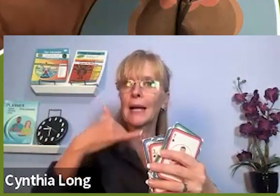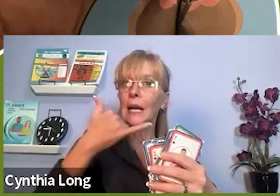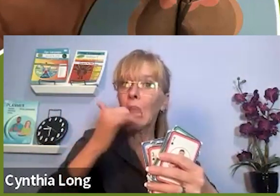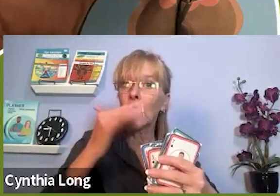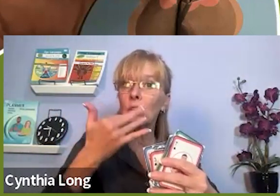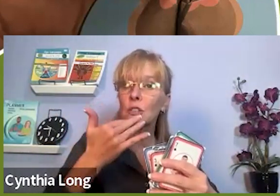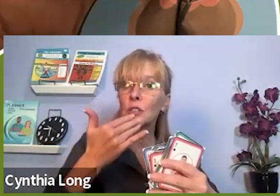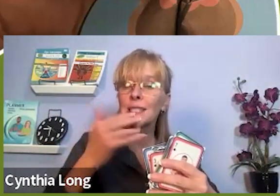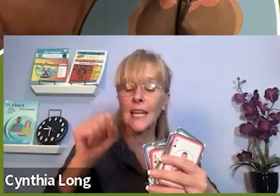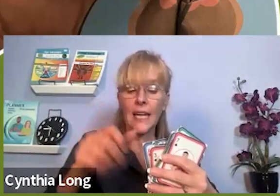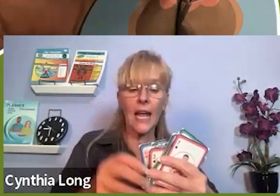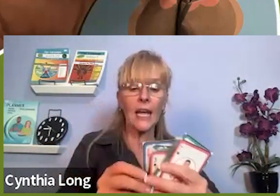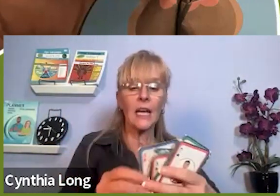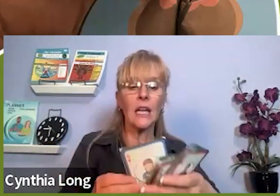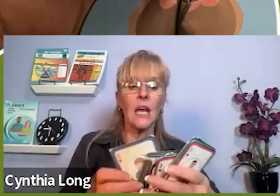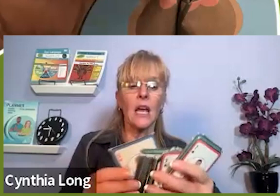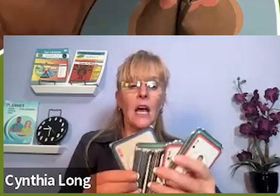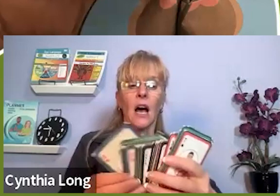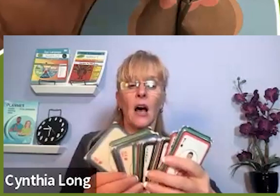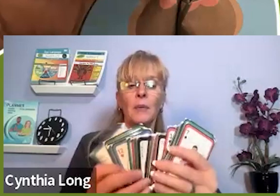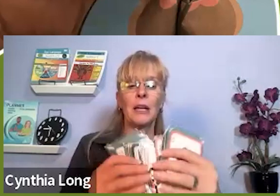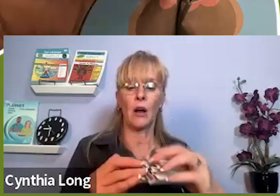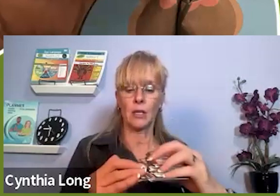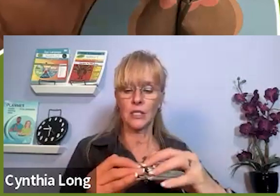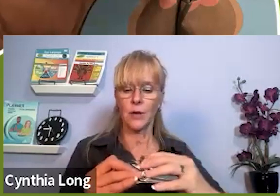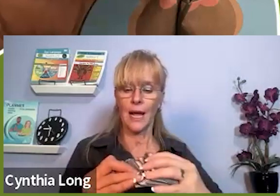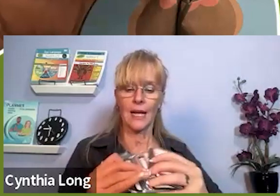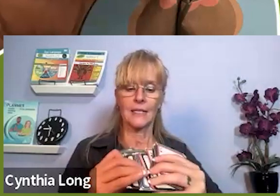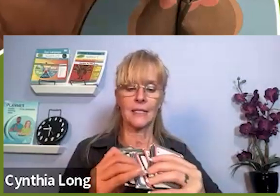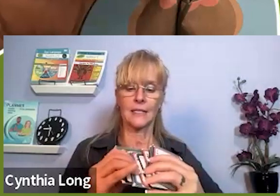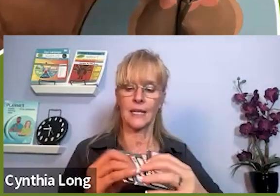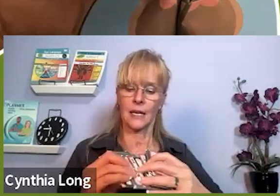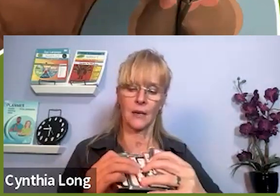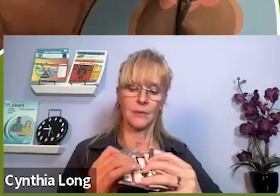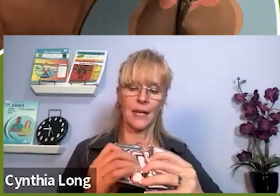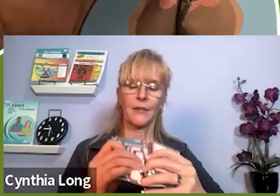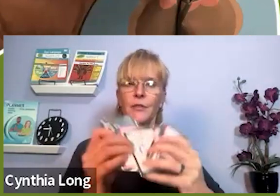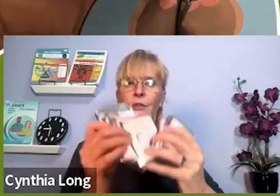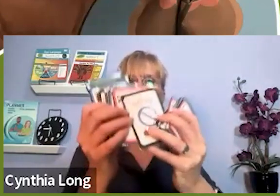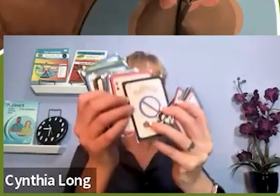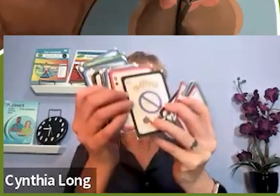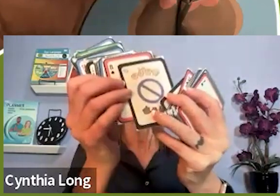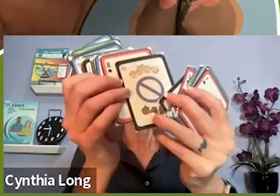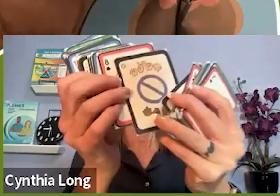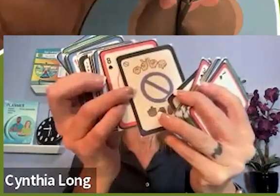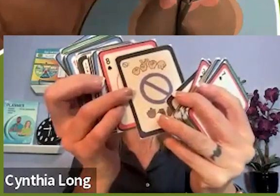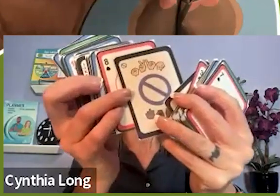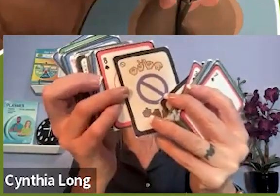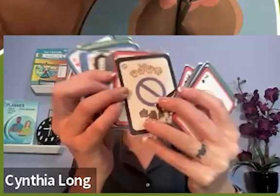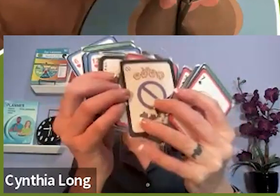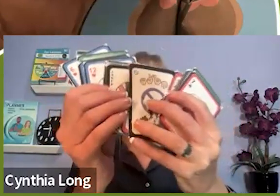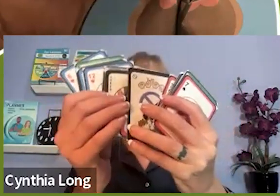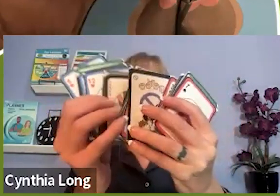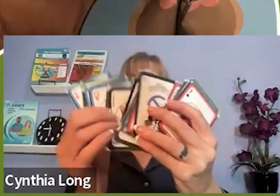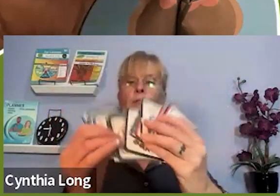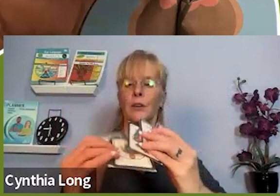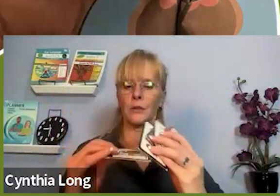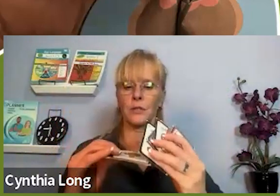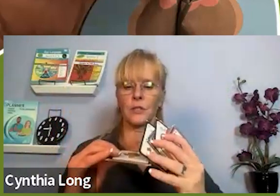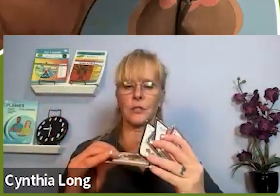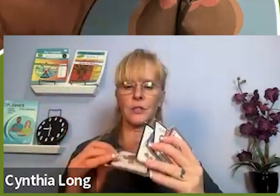play by colors, they can. It also has set up like for Uno